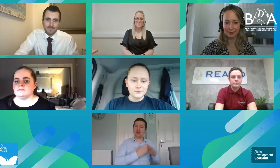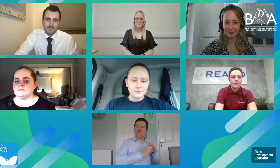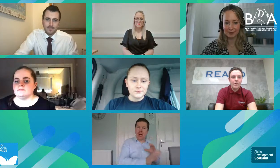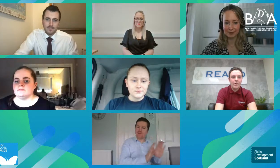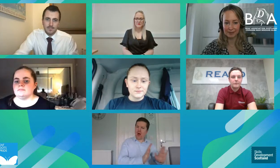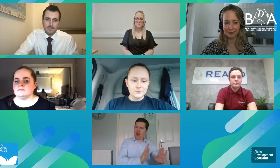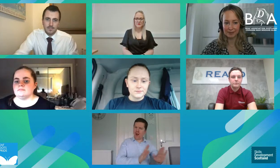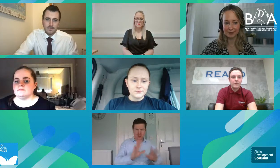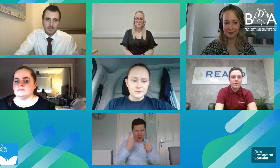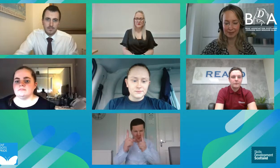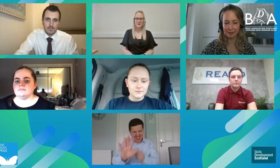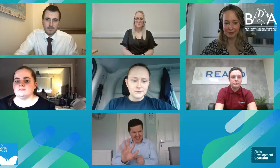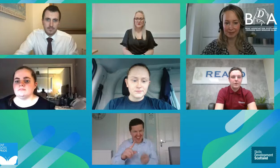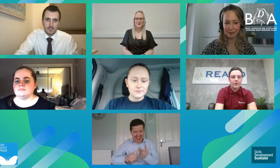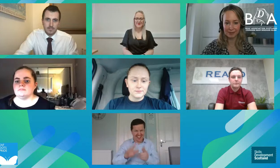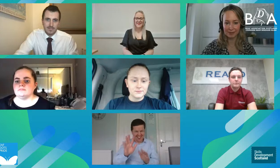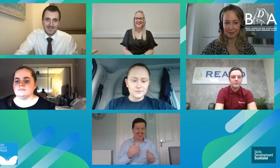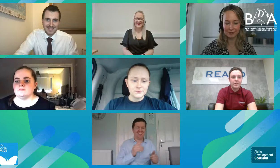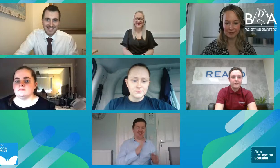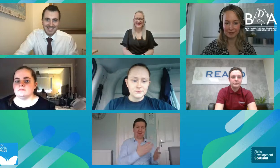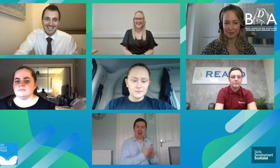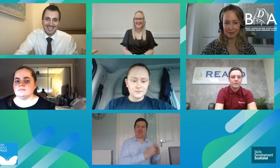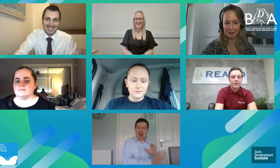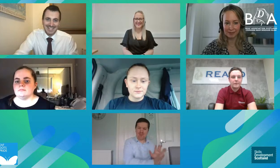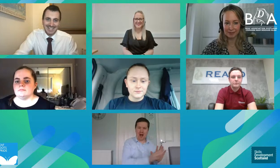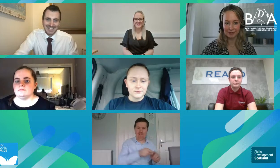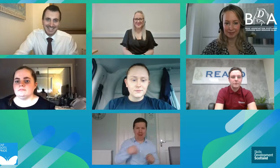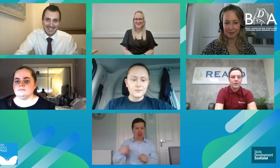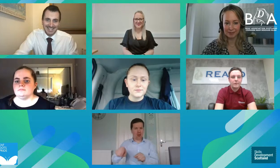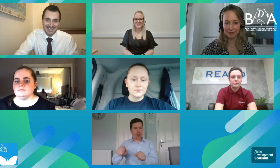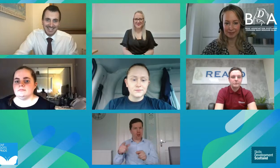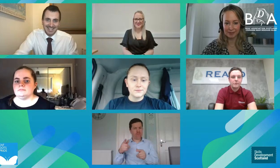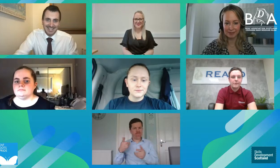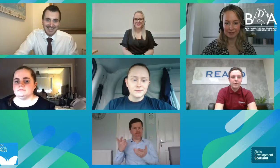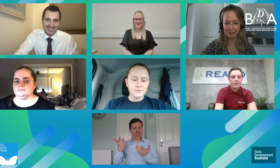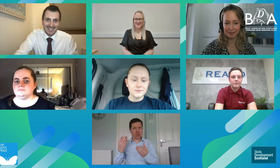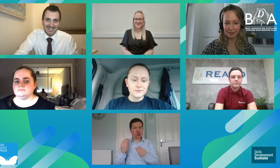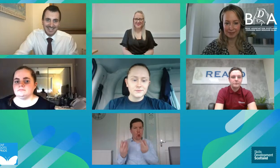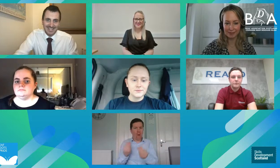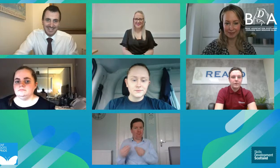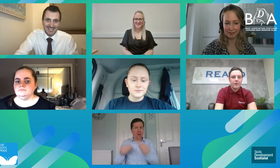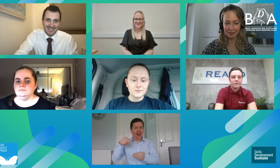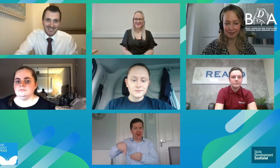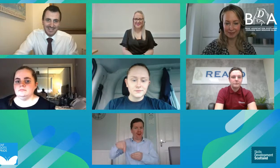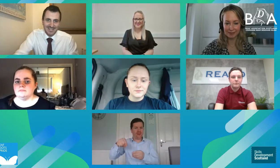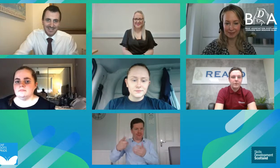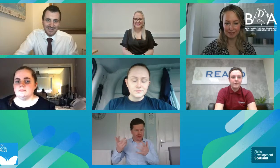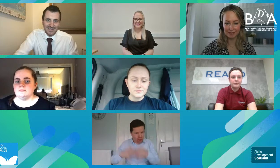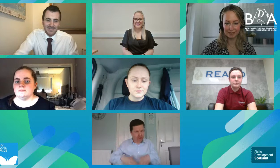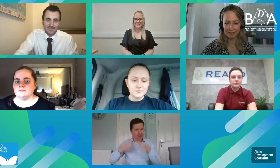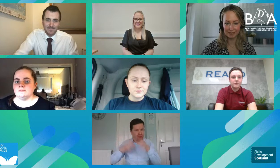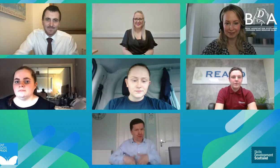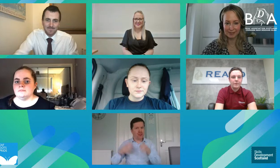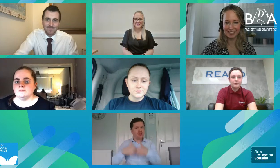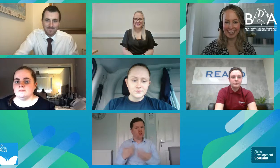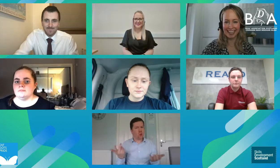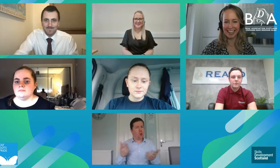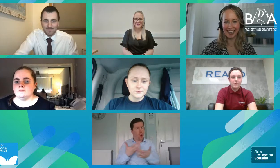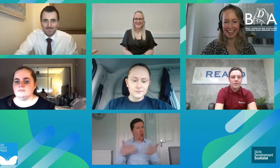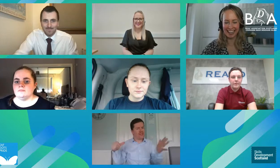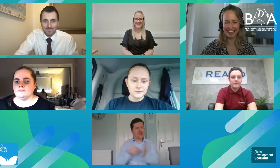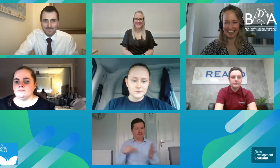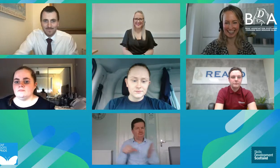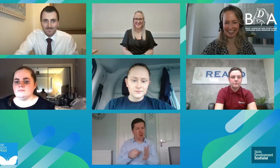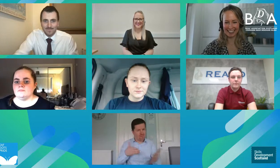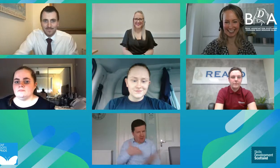then constantly the computer systems would crash. So it's not, Elaine, I'm not getting at you and your broadband, okay? So this